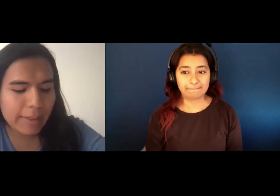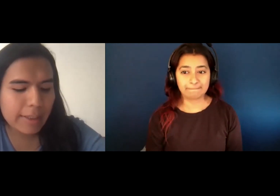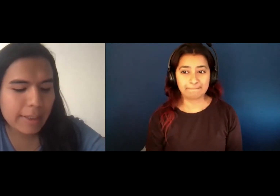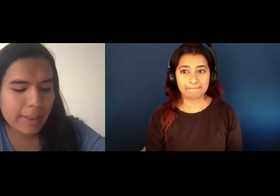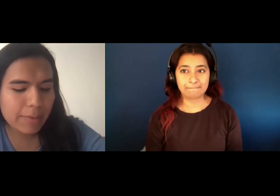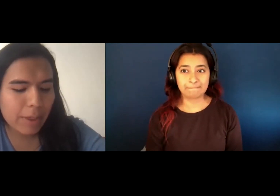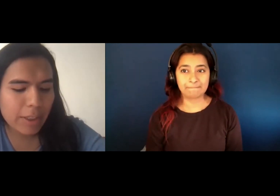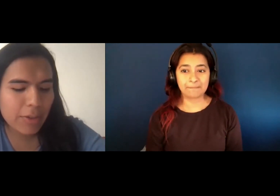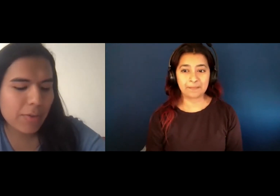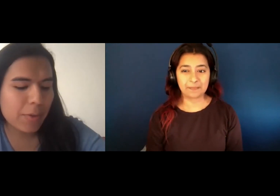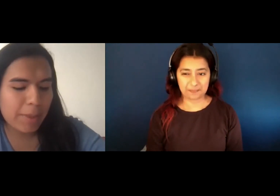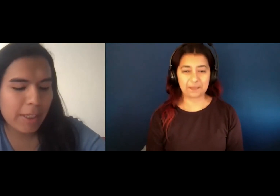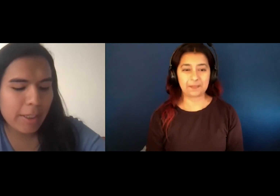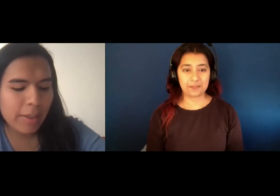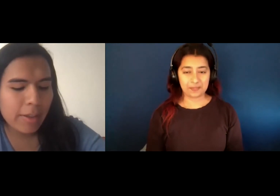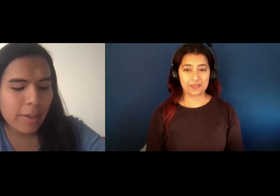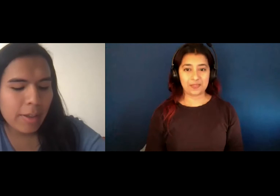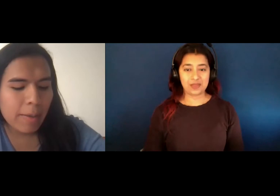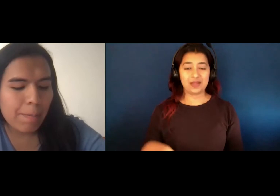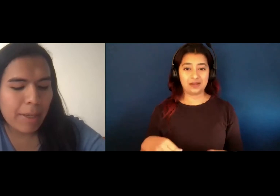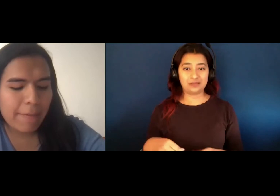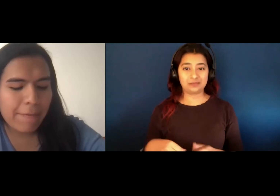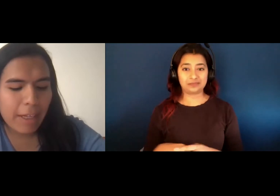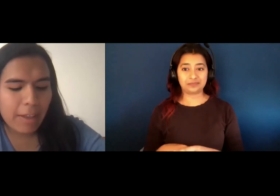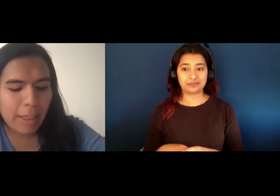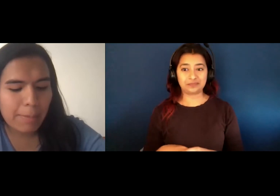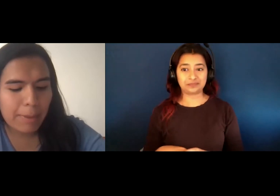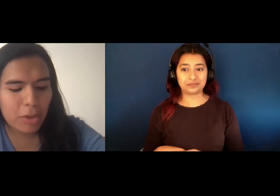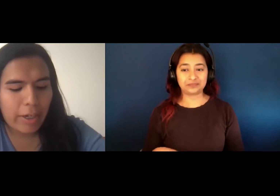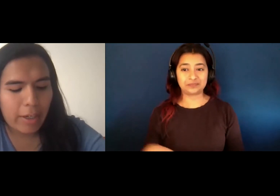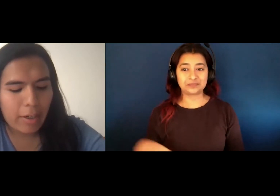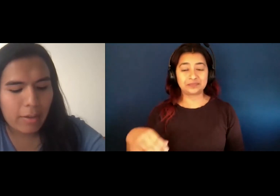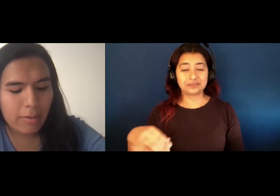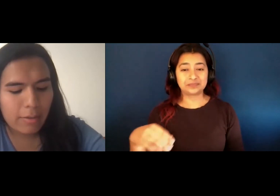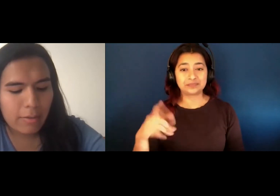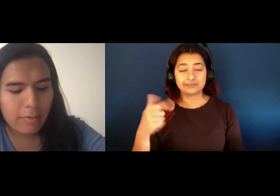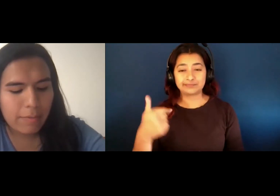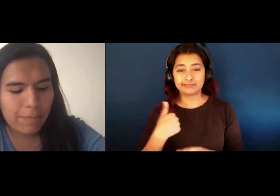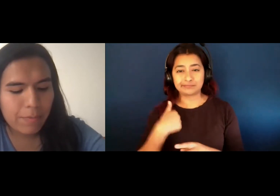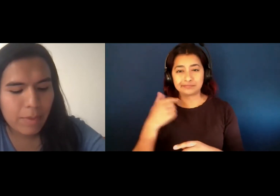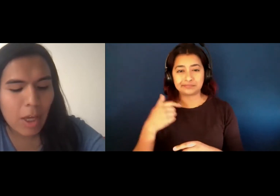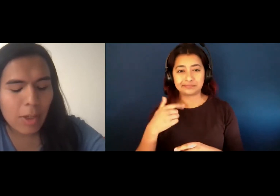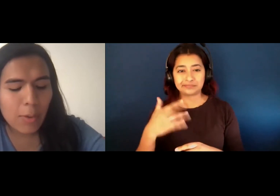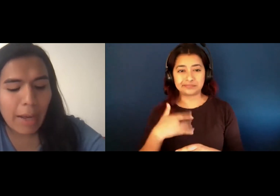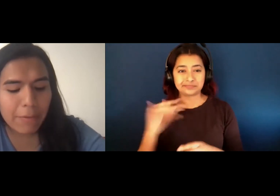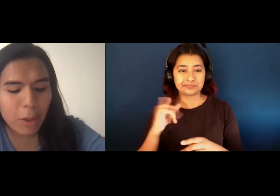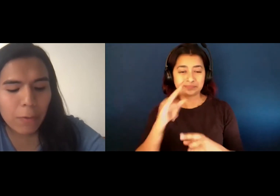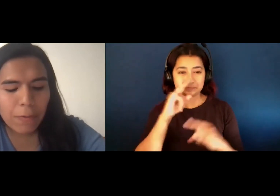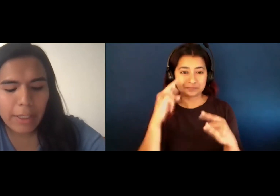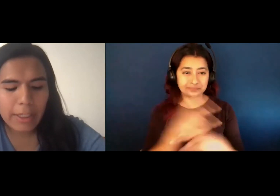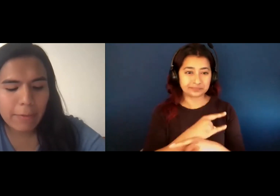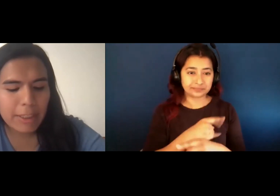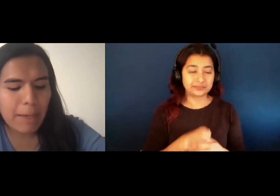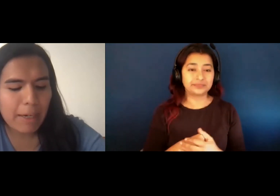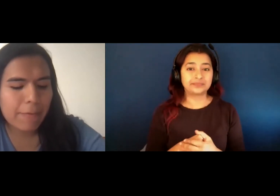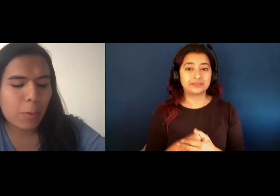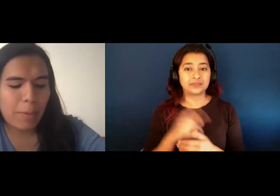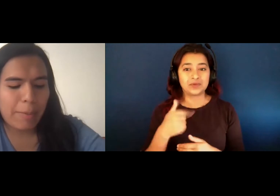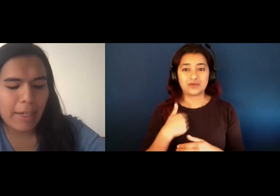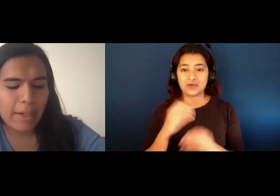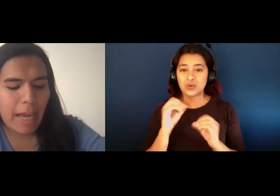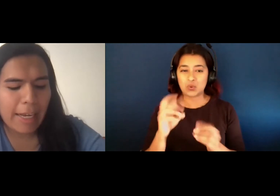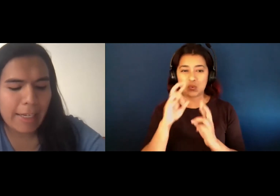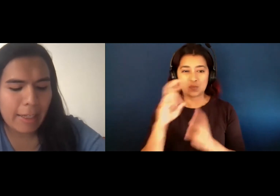Unspoken violences rushed through me, but it felt like betrayal. You have no fucking respect